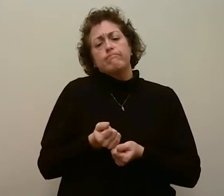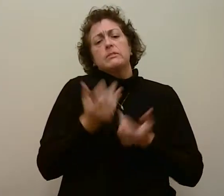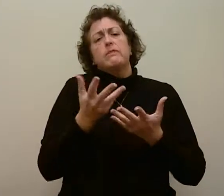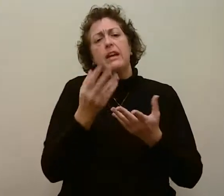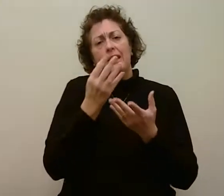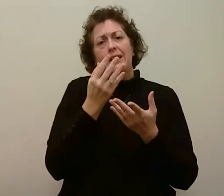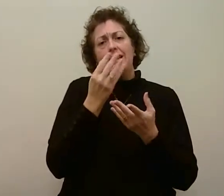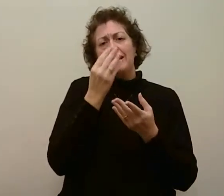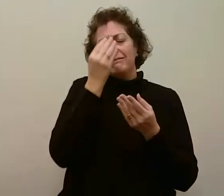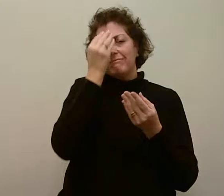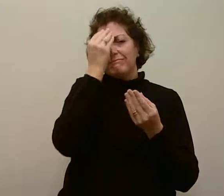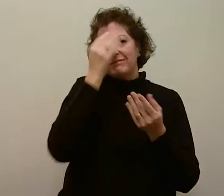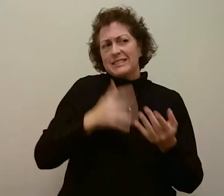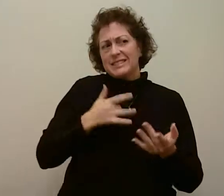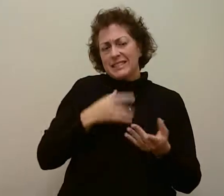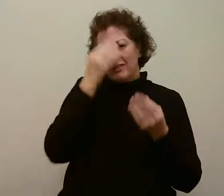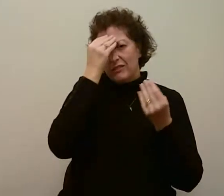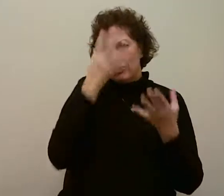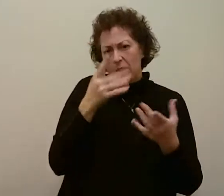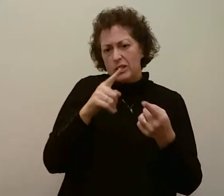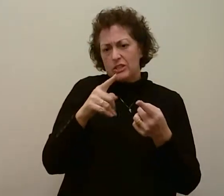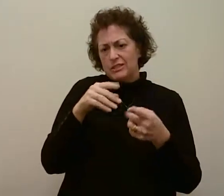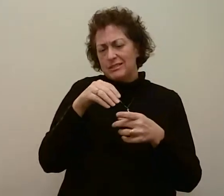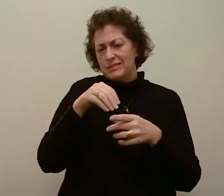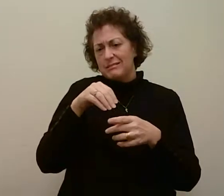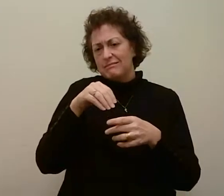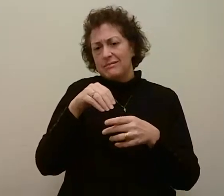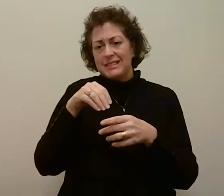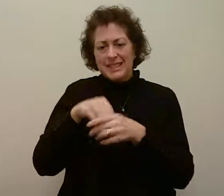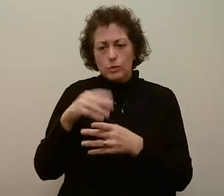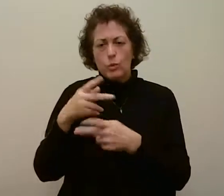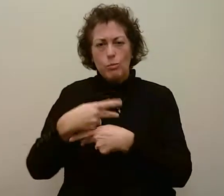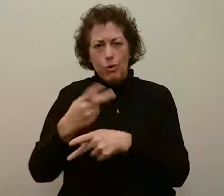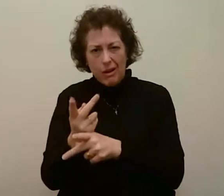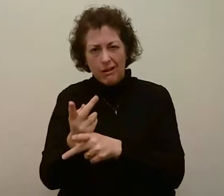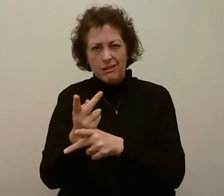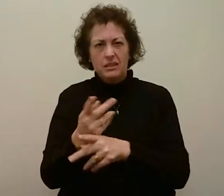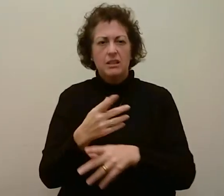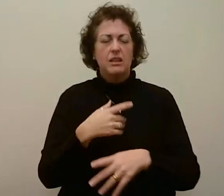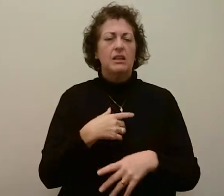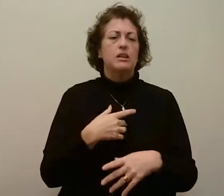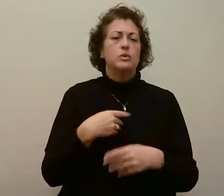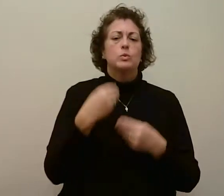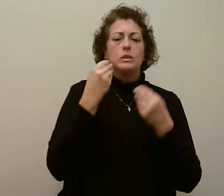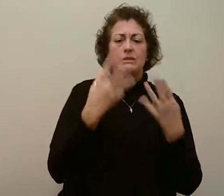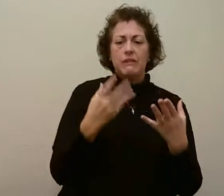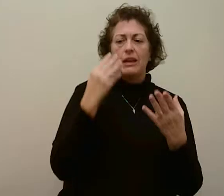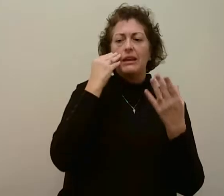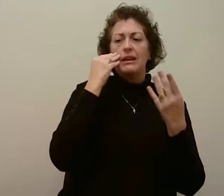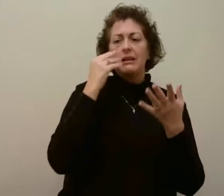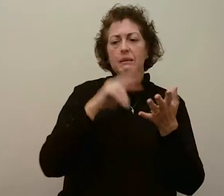It's to include the relationship between the speakers, the interpreters, the source language, the target language. So the